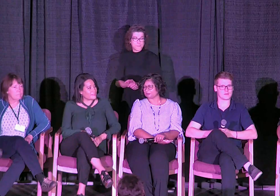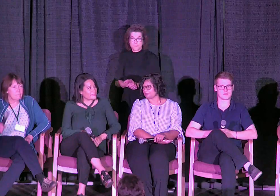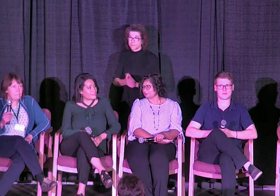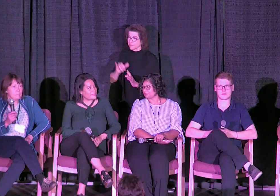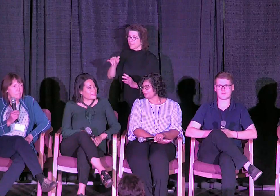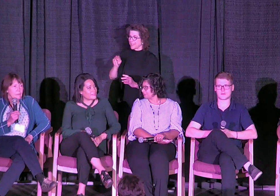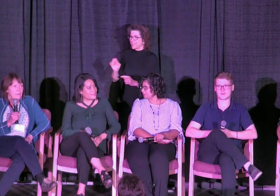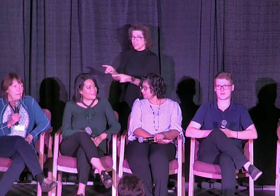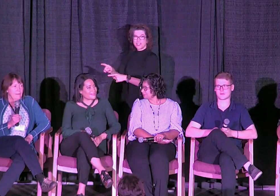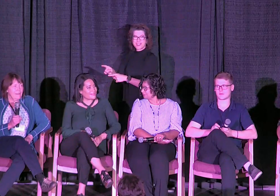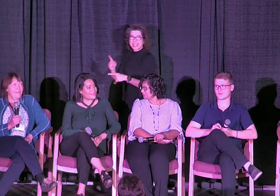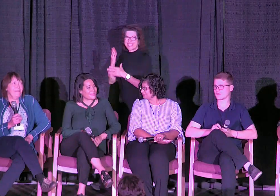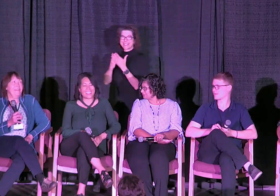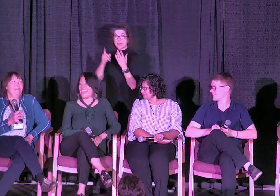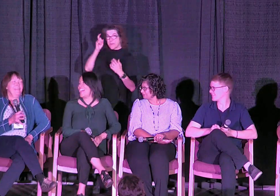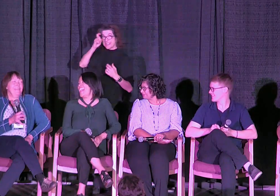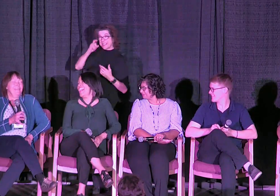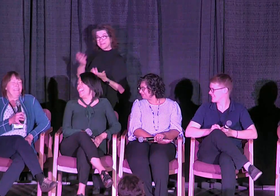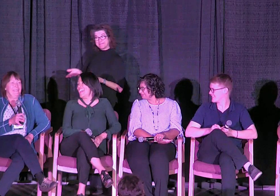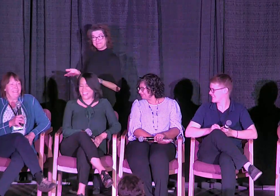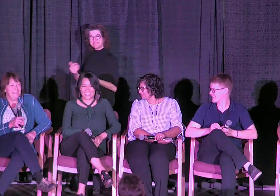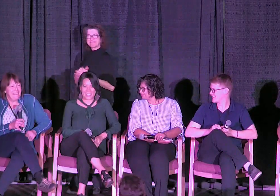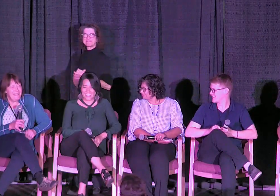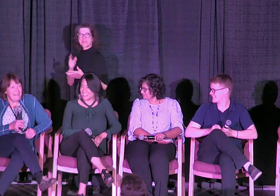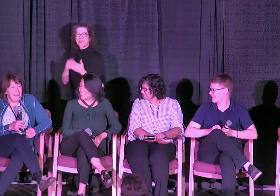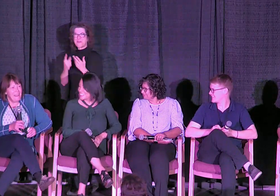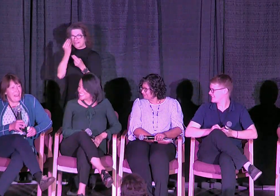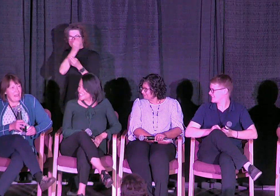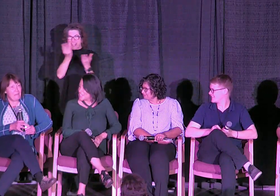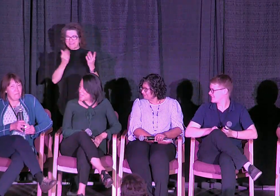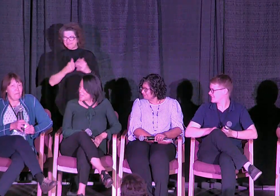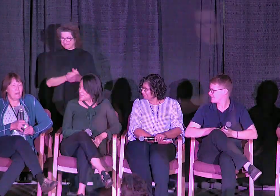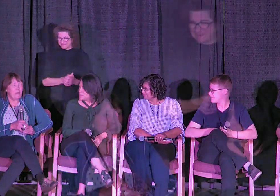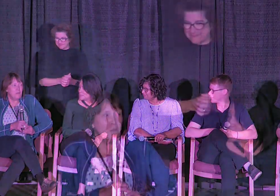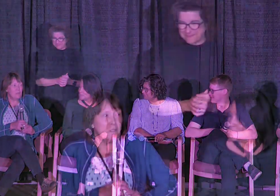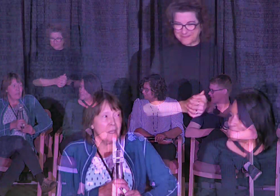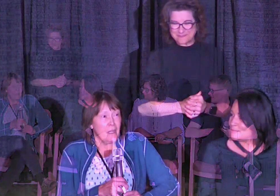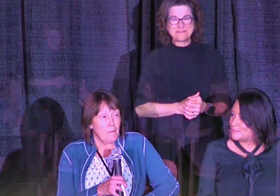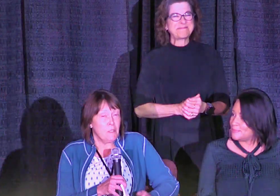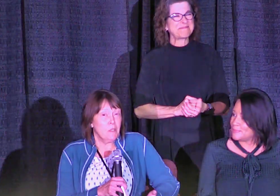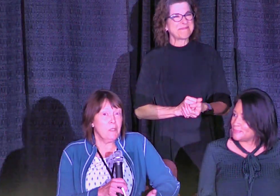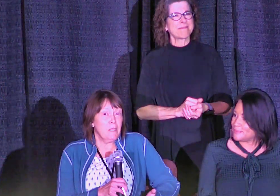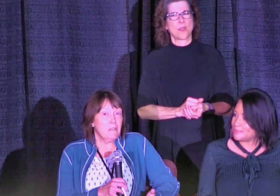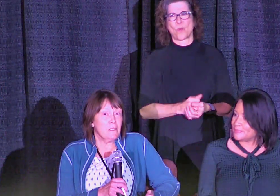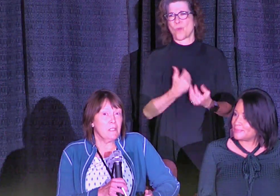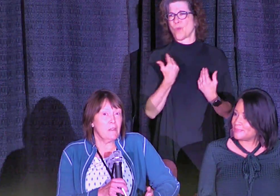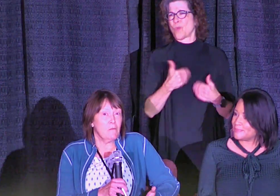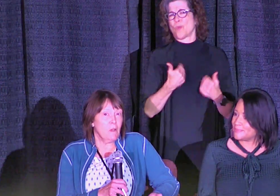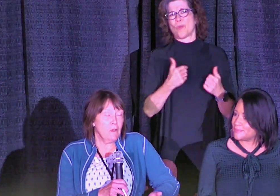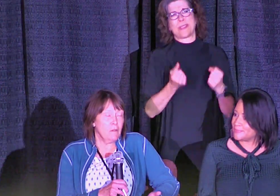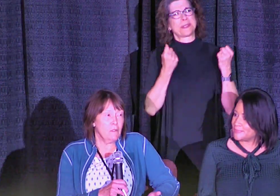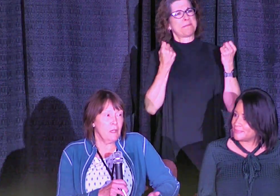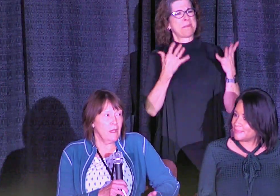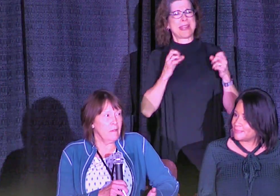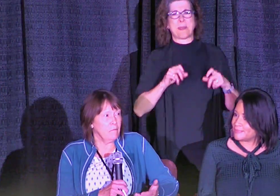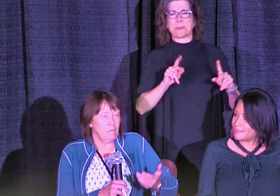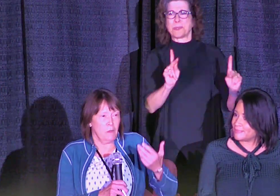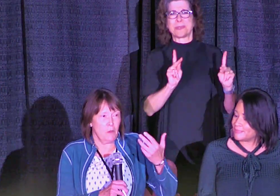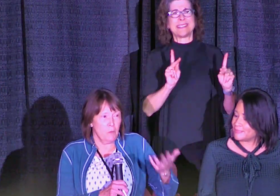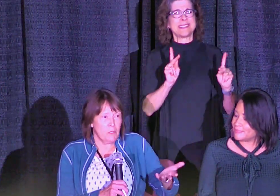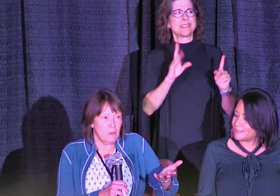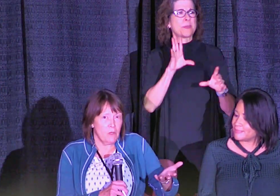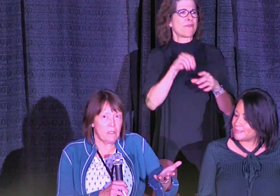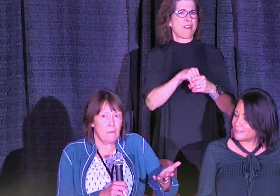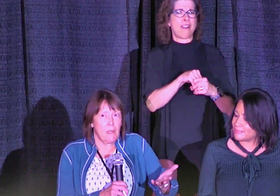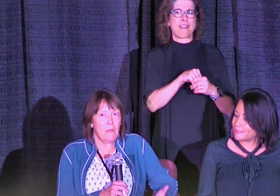Jane, close us out with some words of wisdom. What would you like us to know? I think there's a lot of opportunities to get involved. You know,